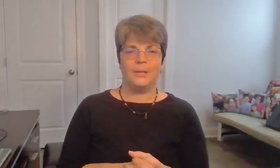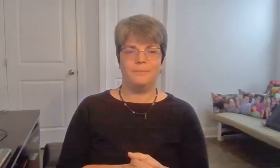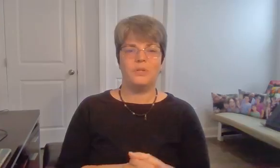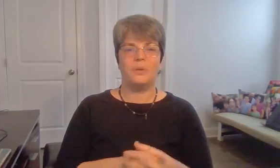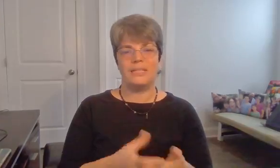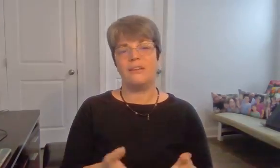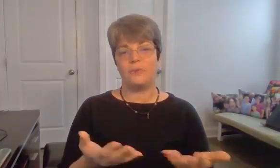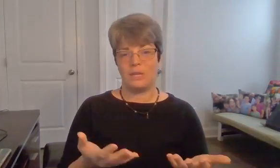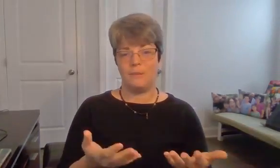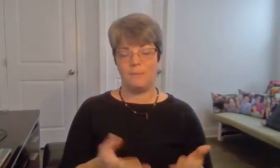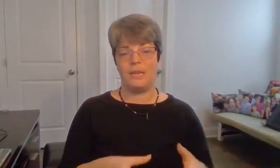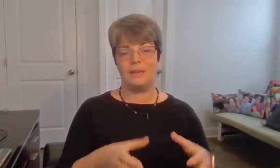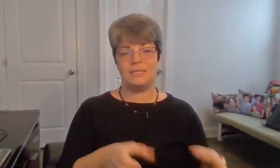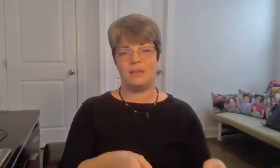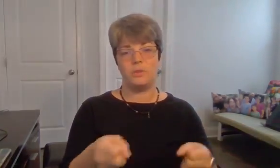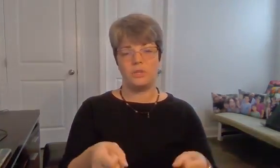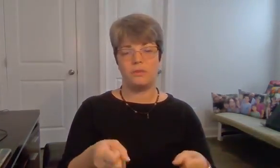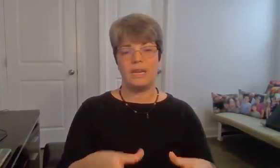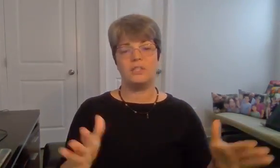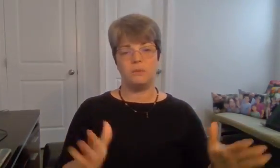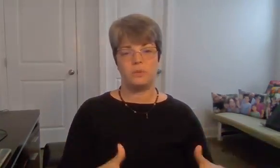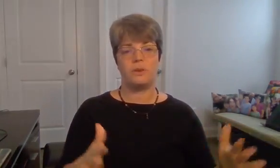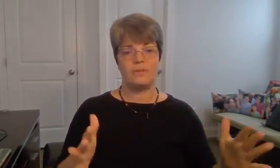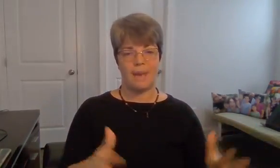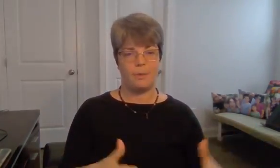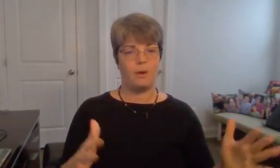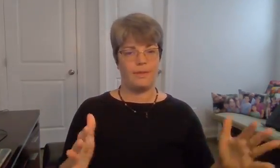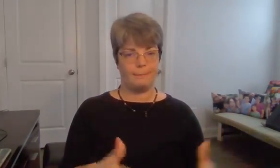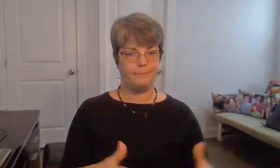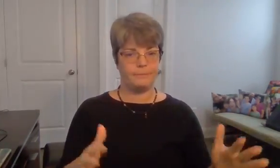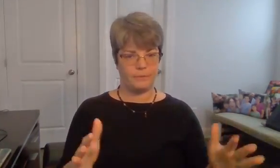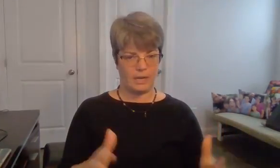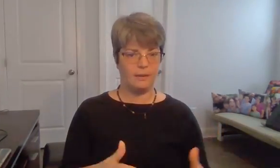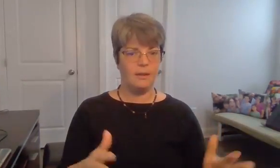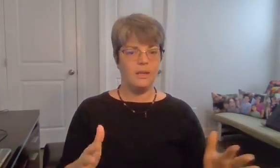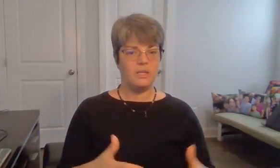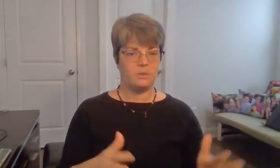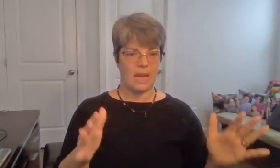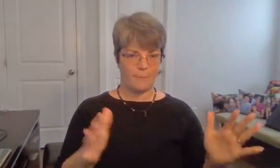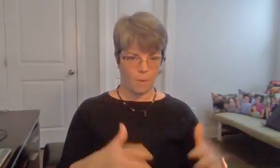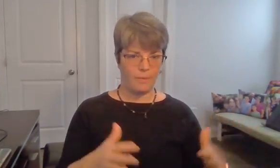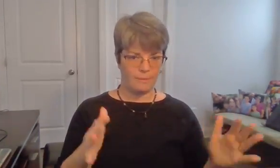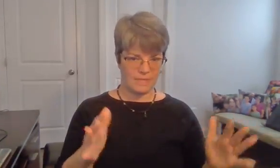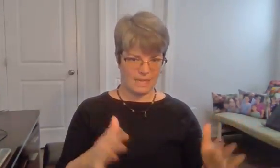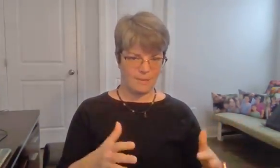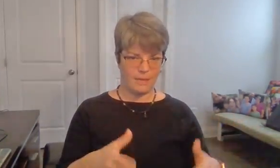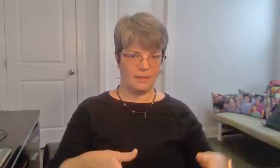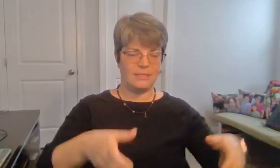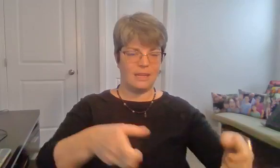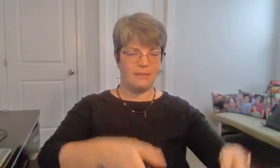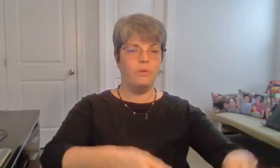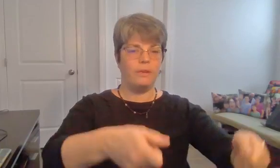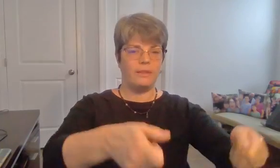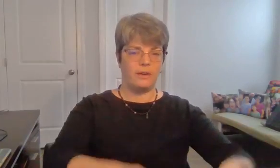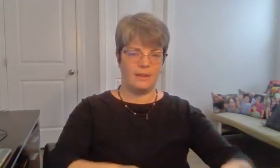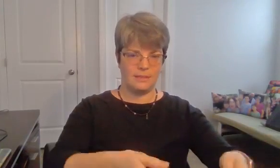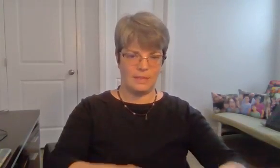so for keeping a beat, instead of using their hands, you would sort of tap on them, right? So tap on them to keep the beat instead of moving their hands to keep